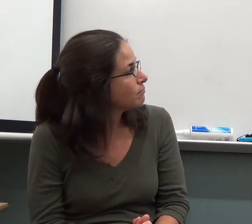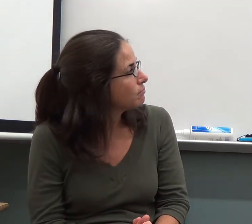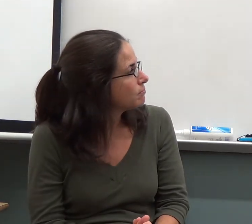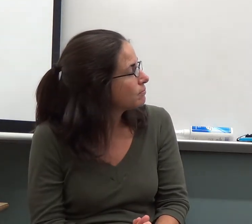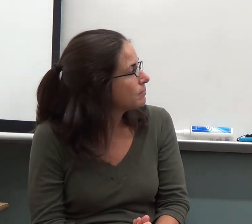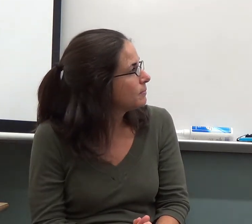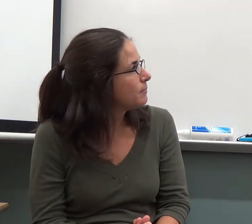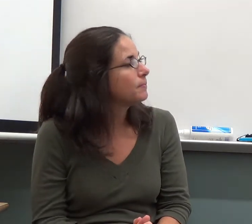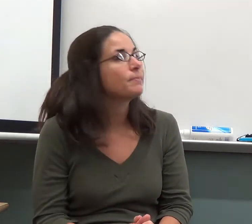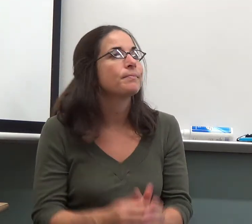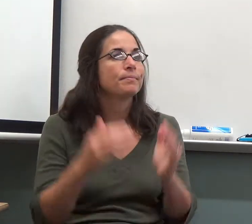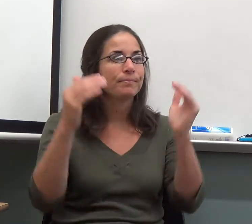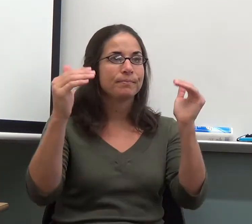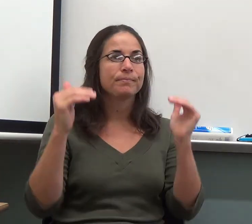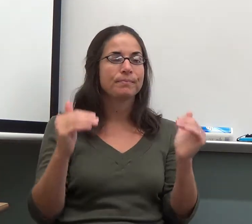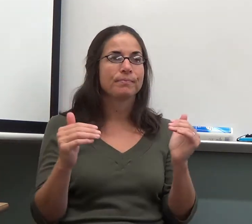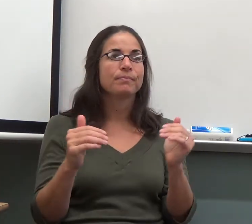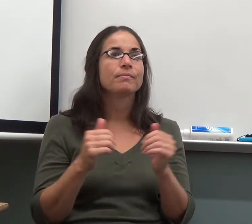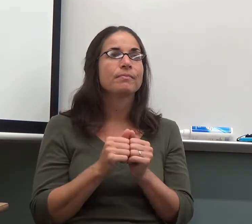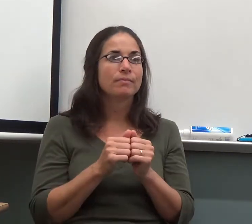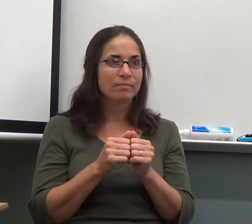couple other rules that we have to follow, of course.